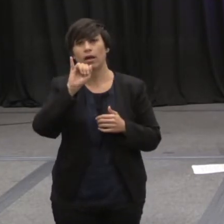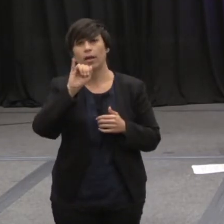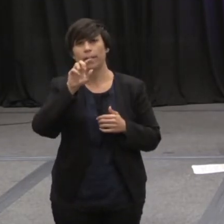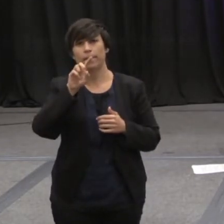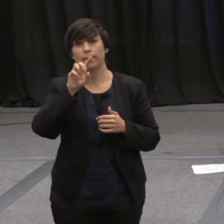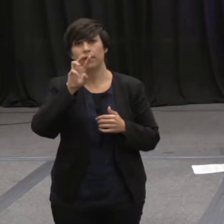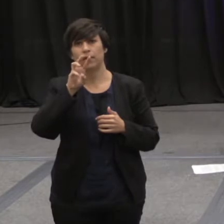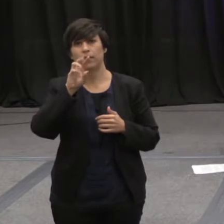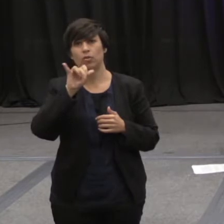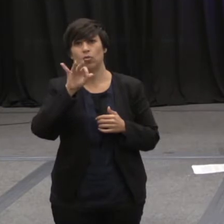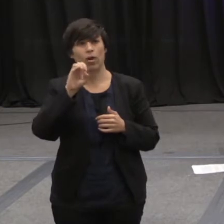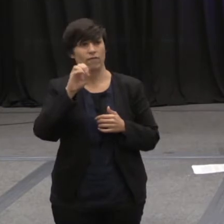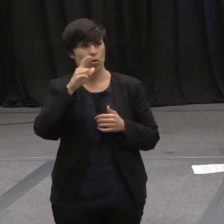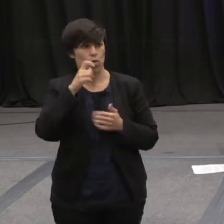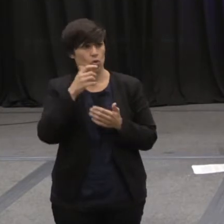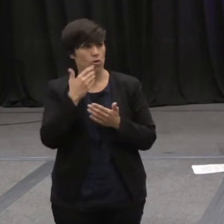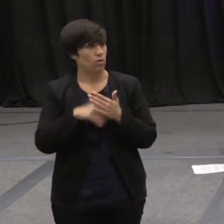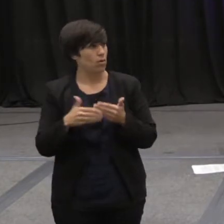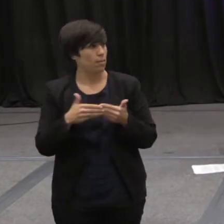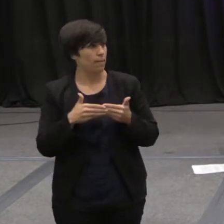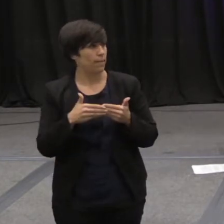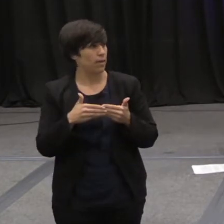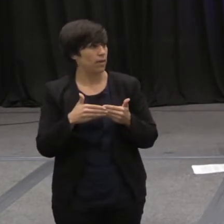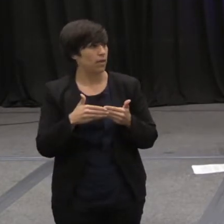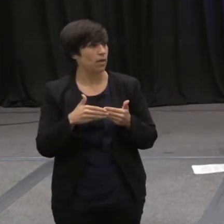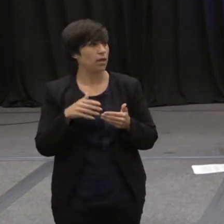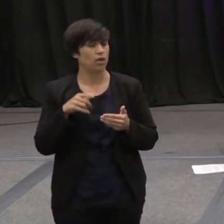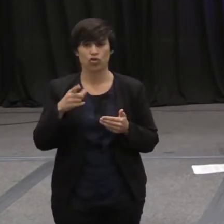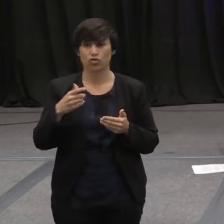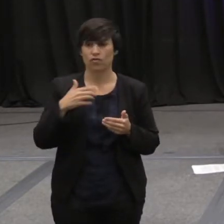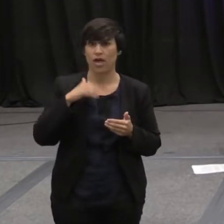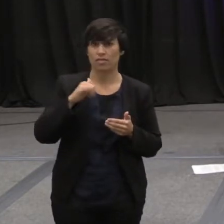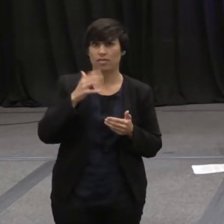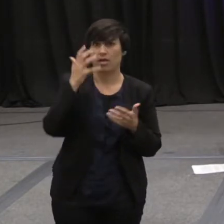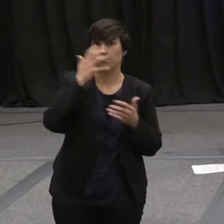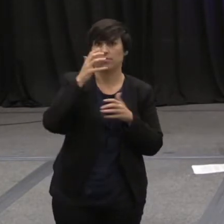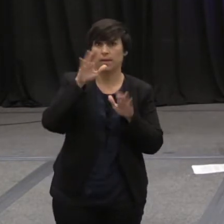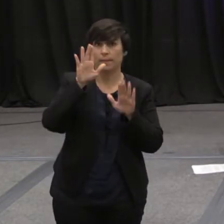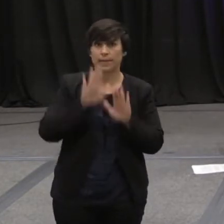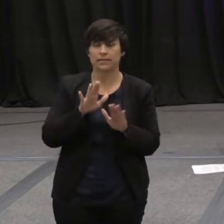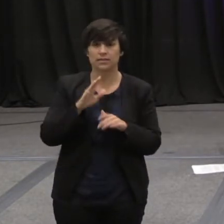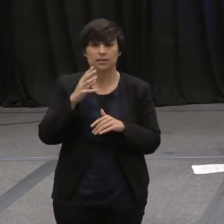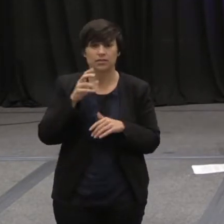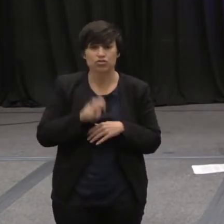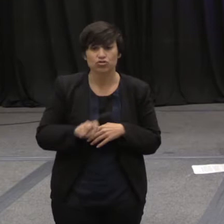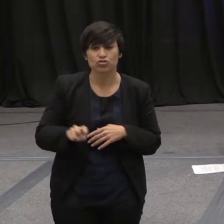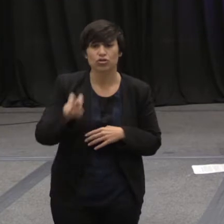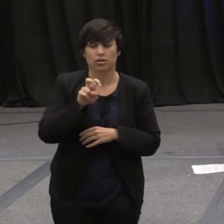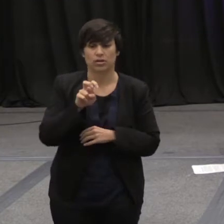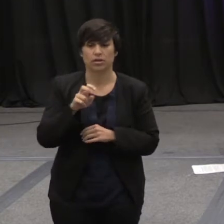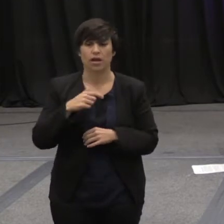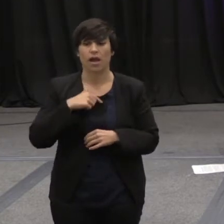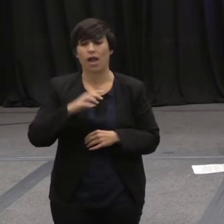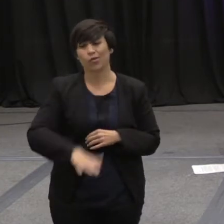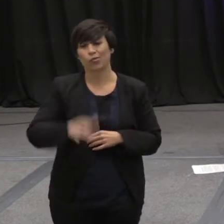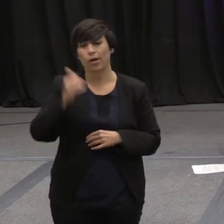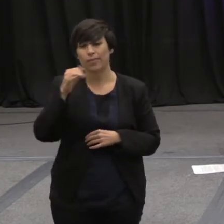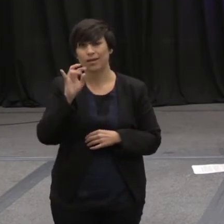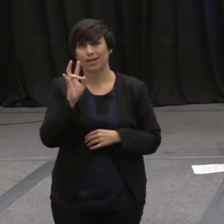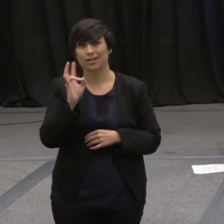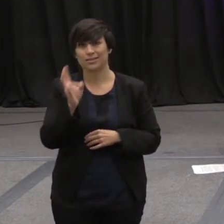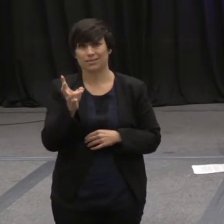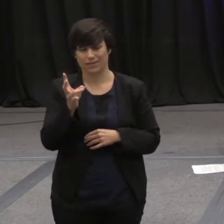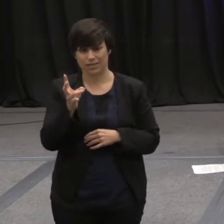baby? So you have had that amazing journey. And so I come from the 70s, and